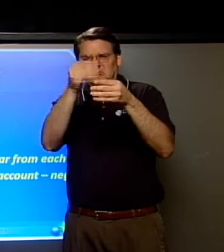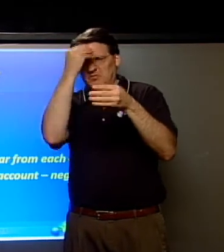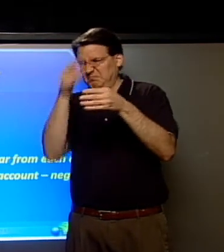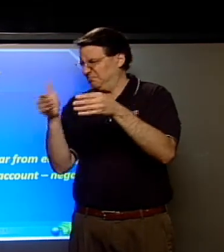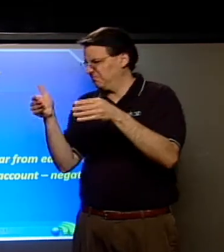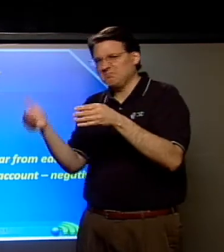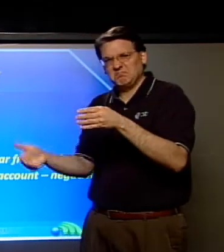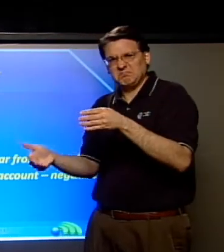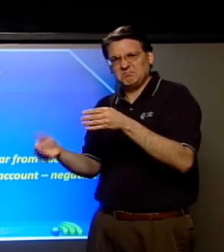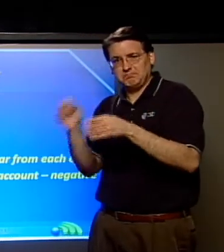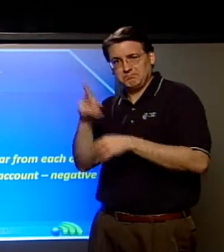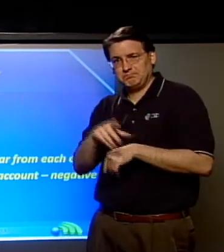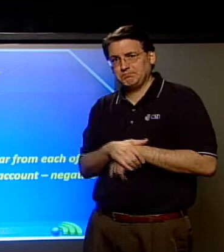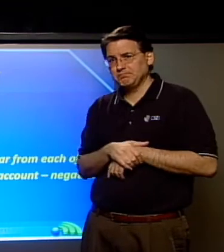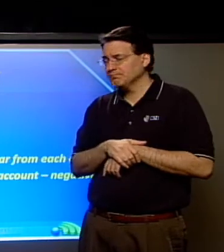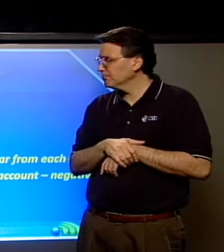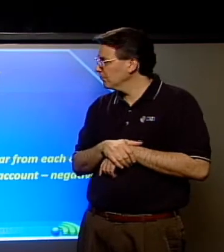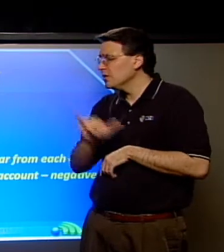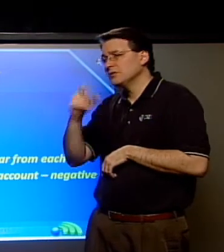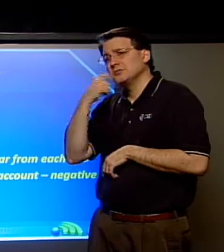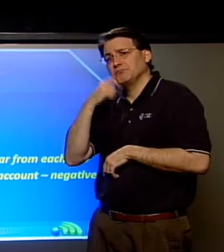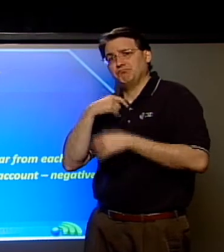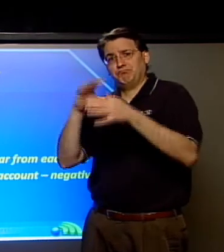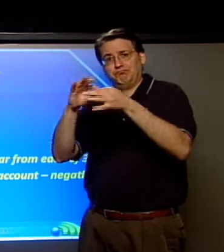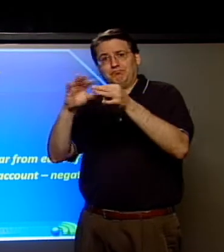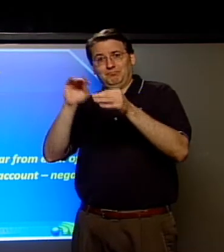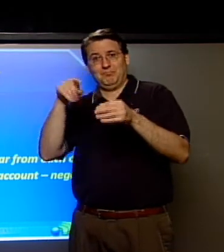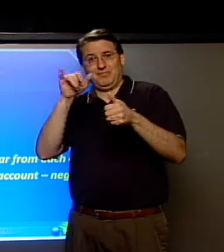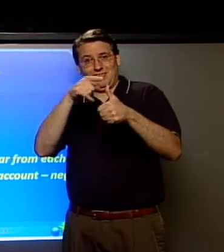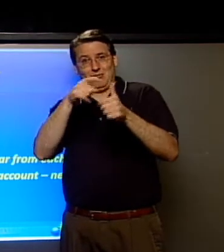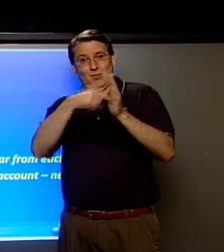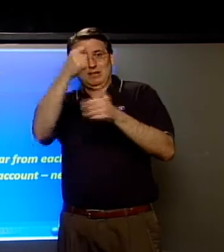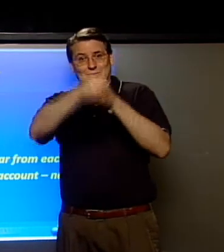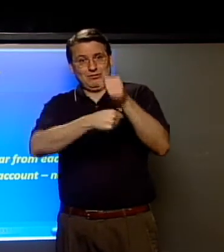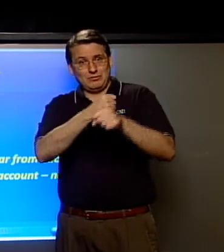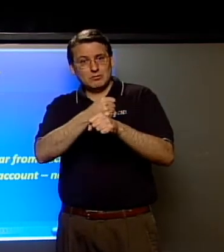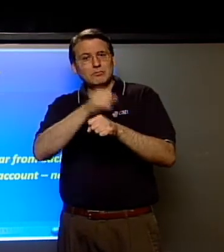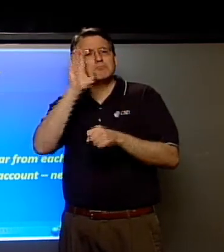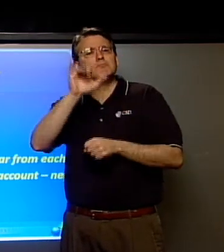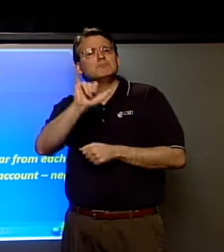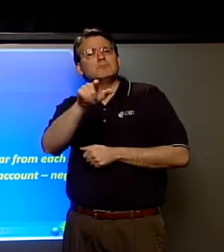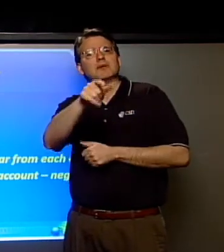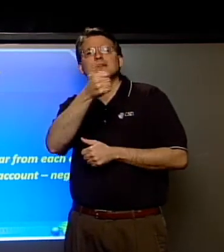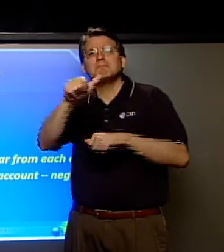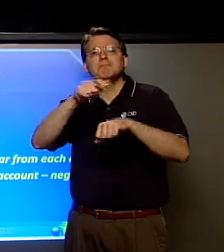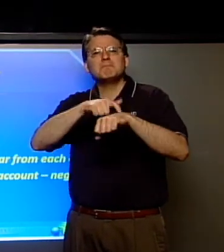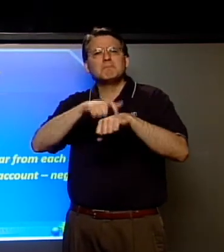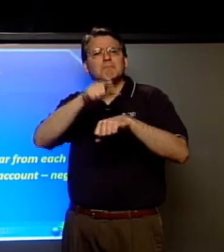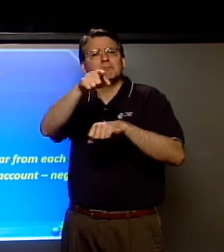go to freecreditreport.com, and they have this information where you can find your credit reports.